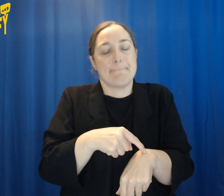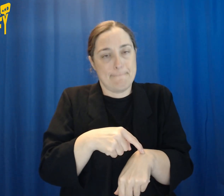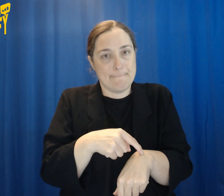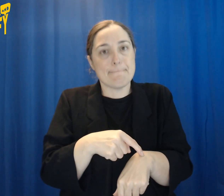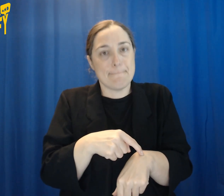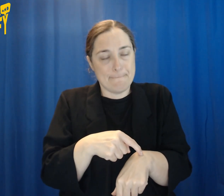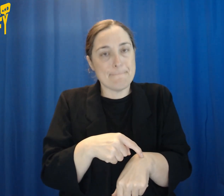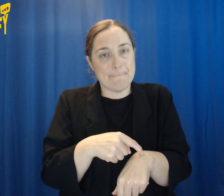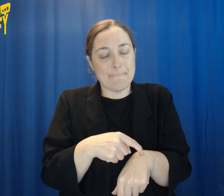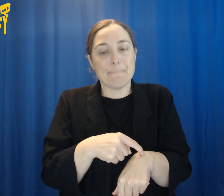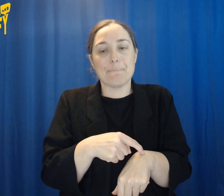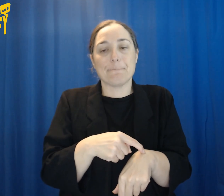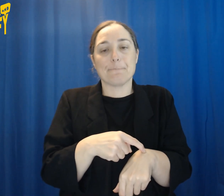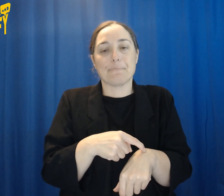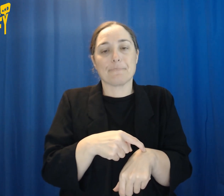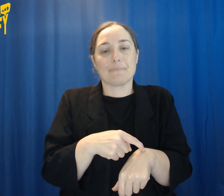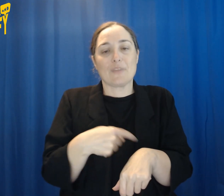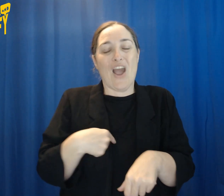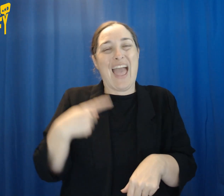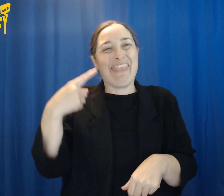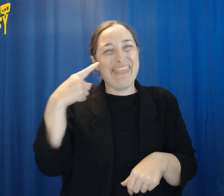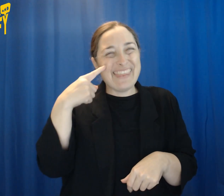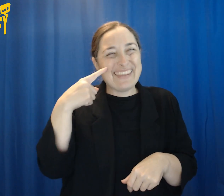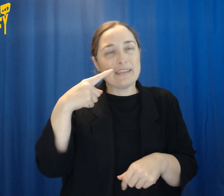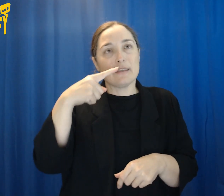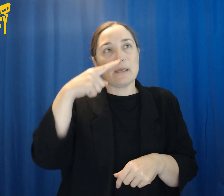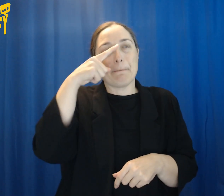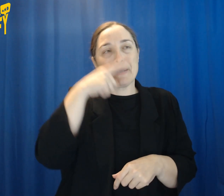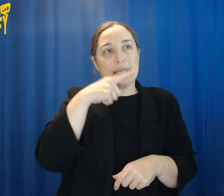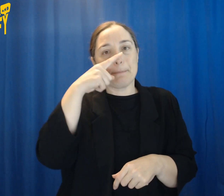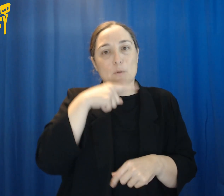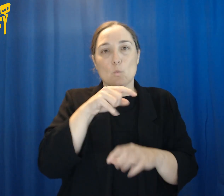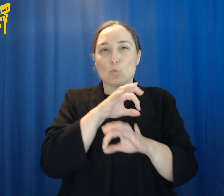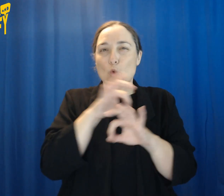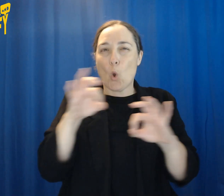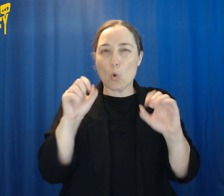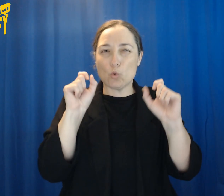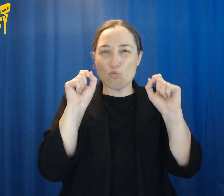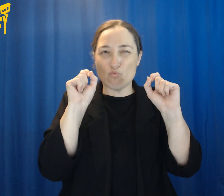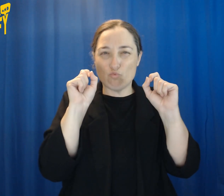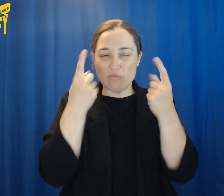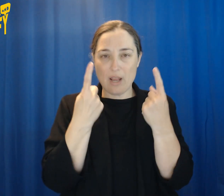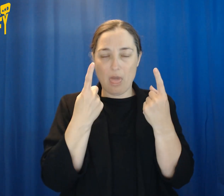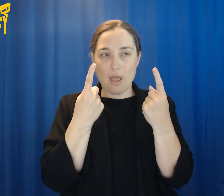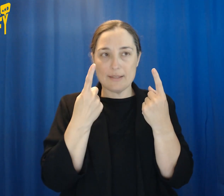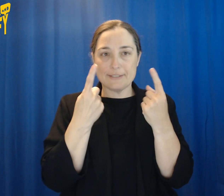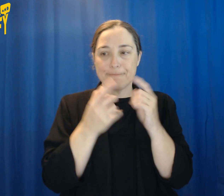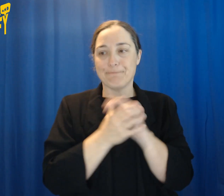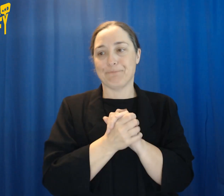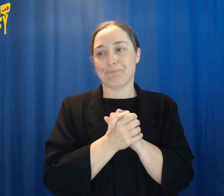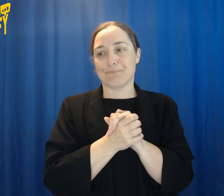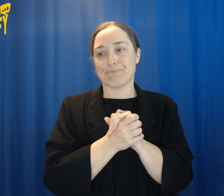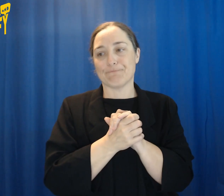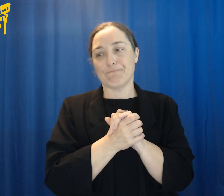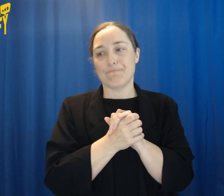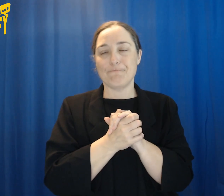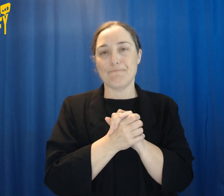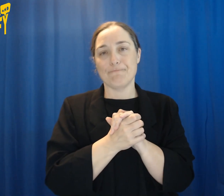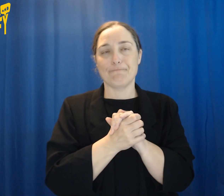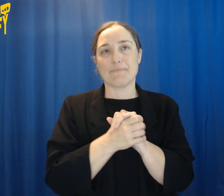And I think people don't realize there's a lot of obsession with making writing a